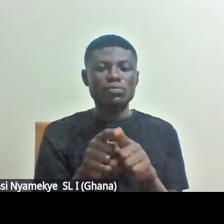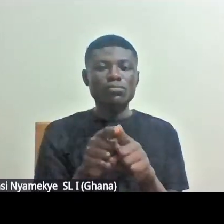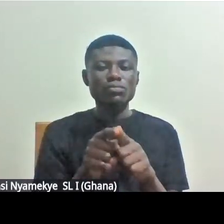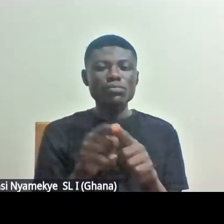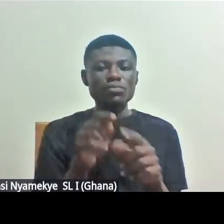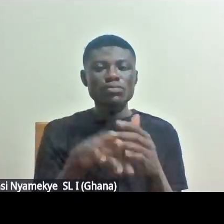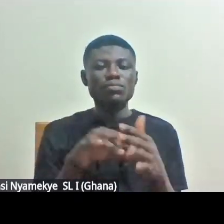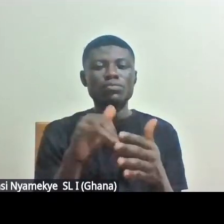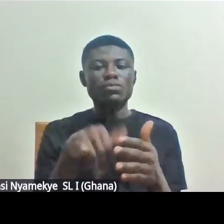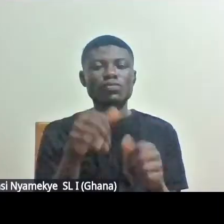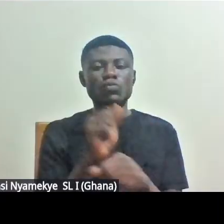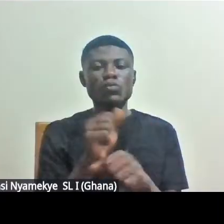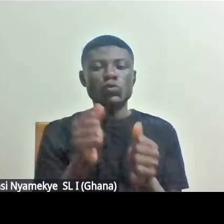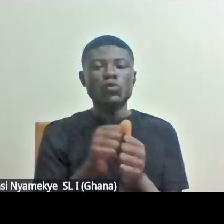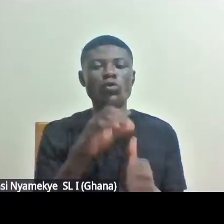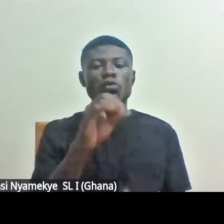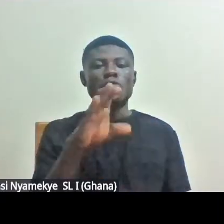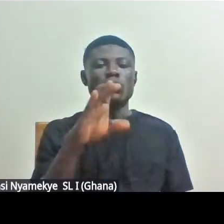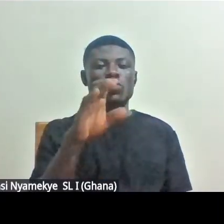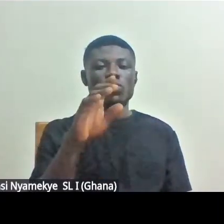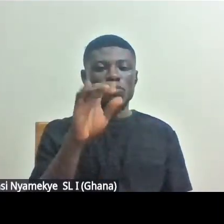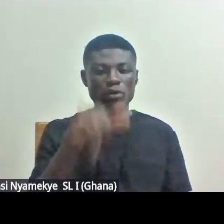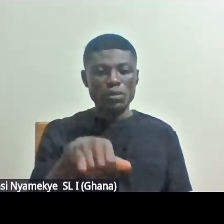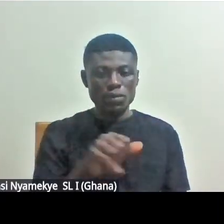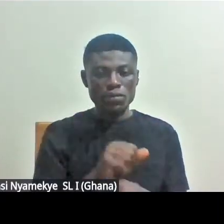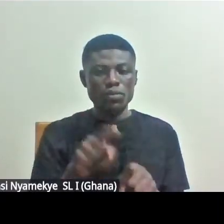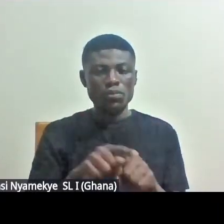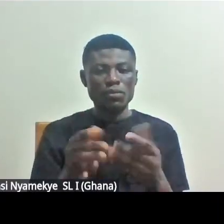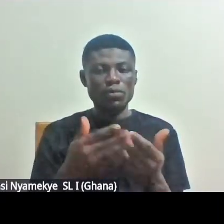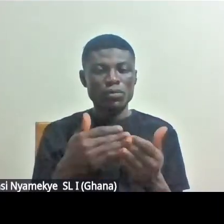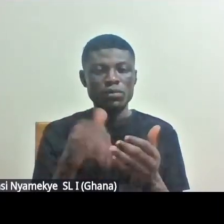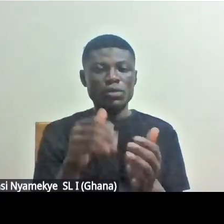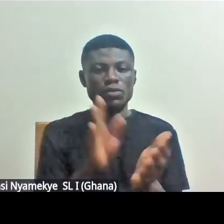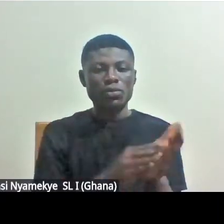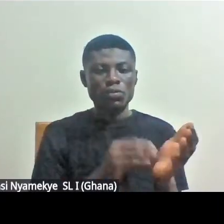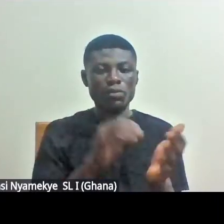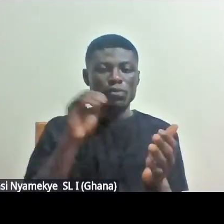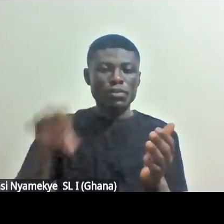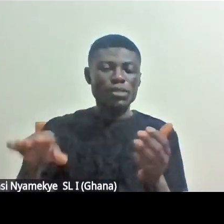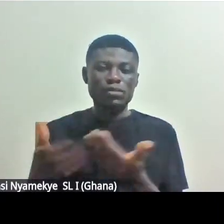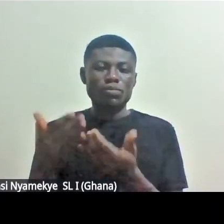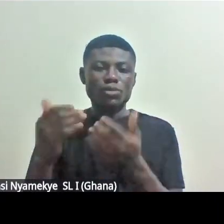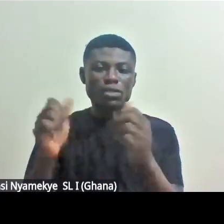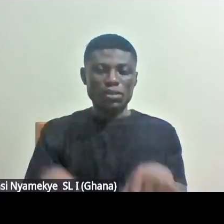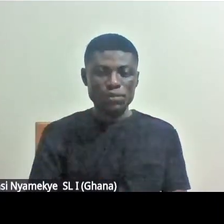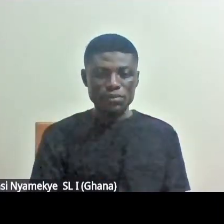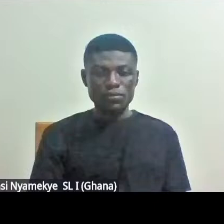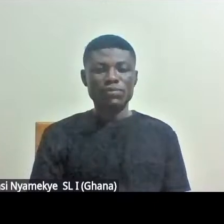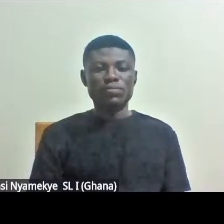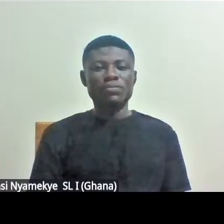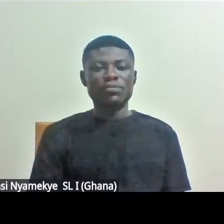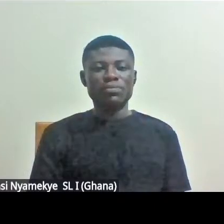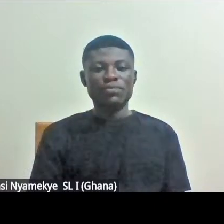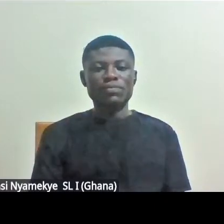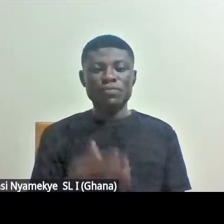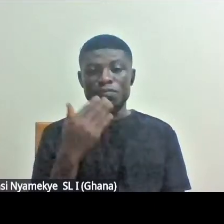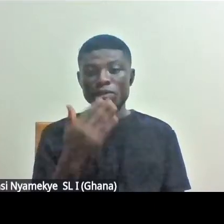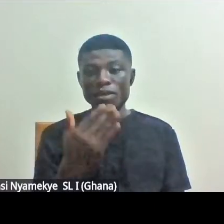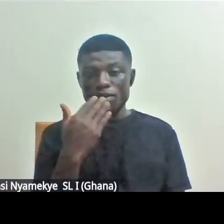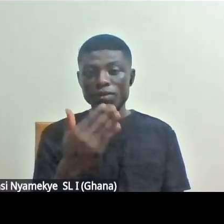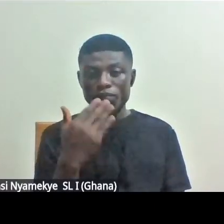Docs. But it's easy just to copy paste and you get it out. Okay. All right. Thank you so much.